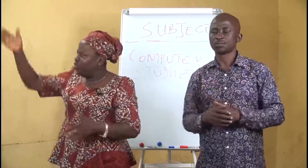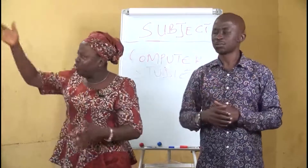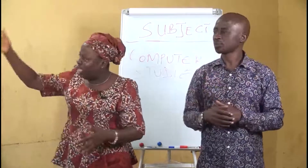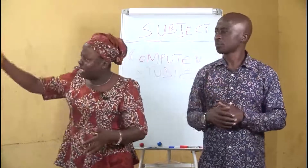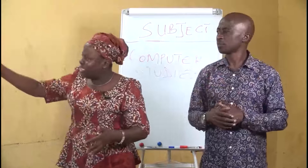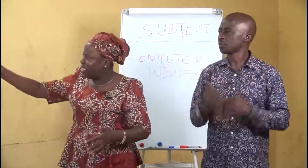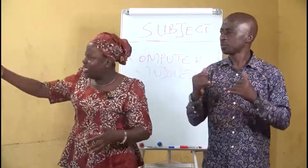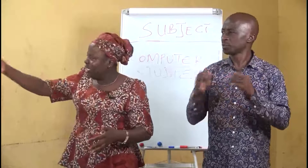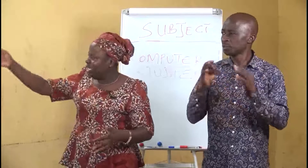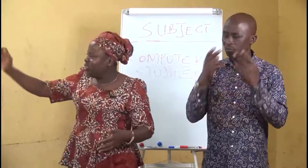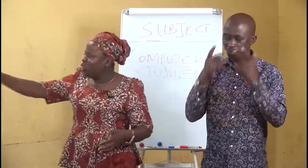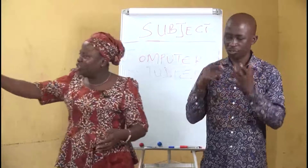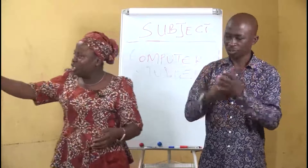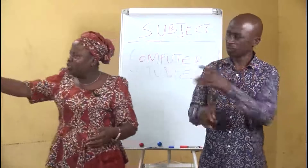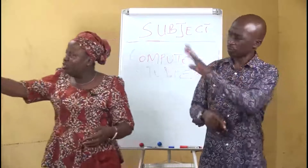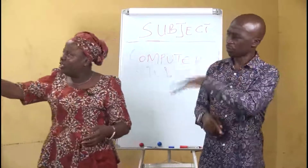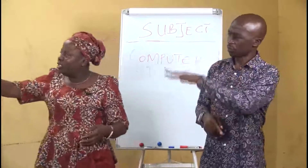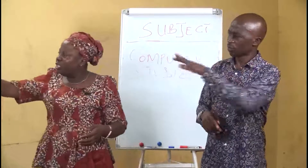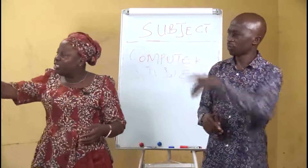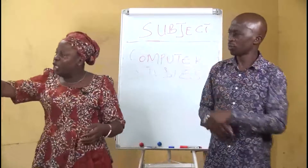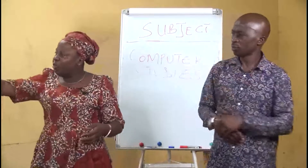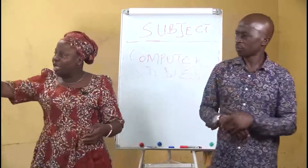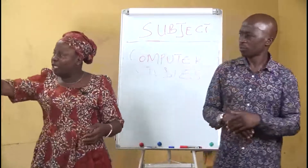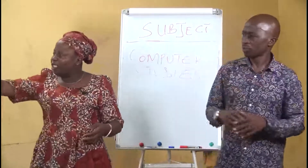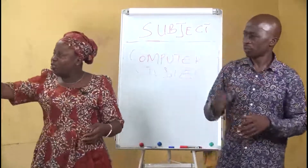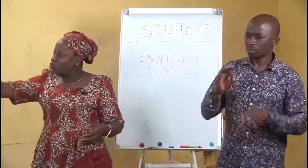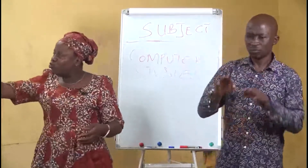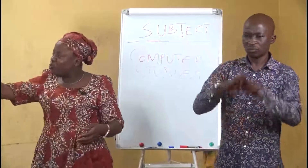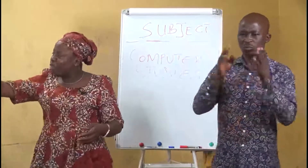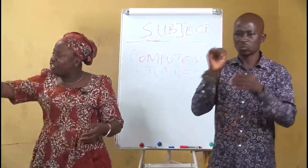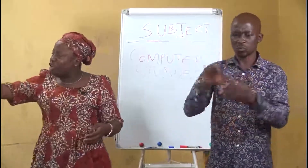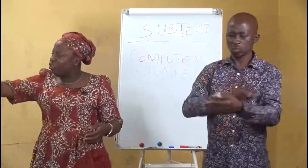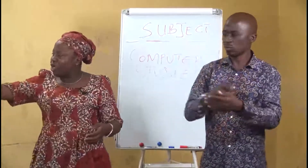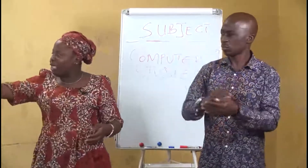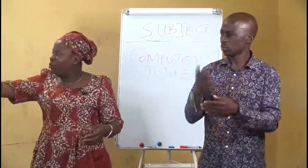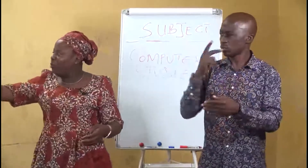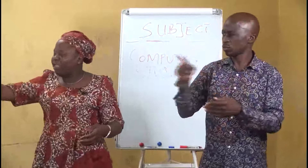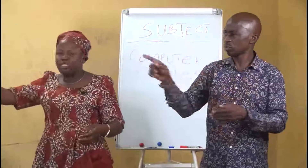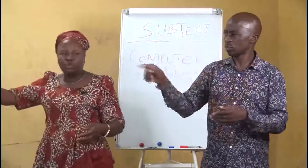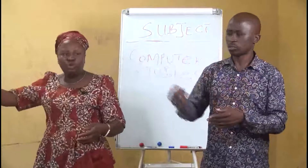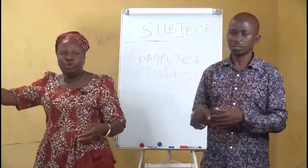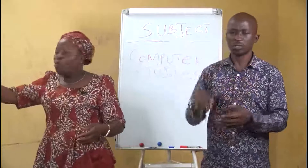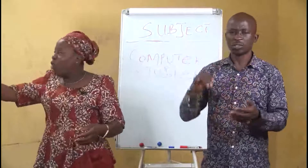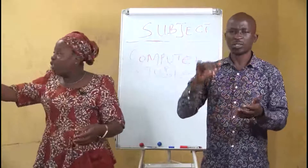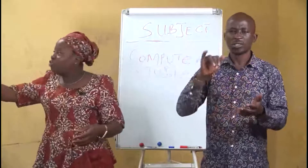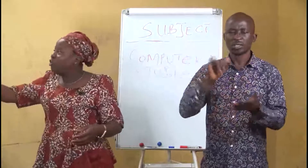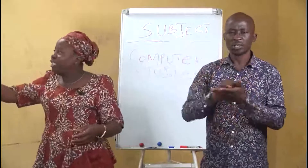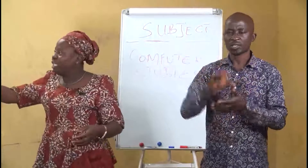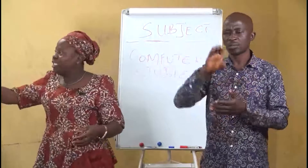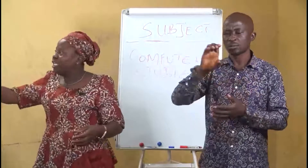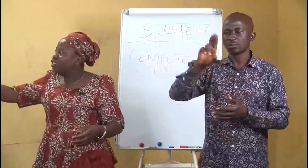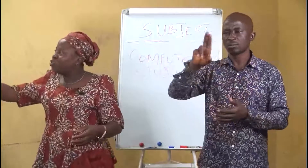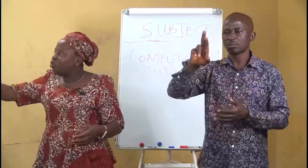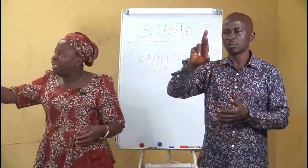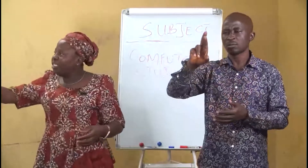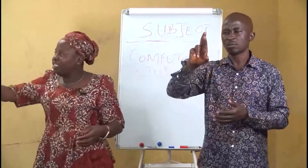Now, if you look at it, it's your cursor that will be directing you. It's your cursor that will be pointing to what you really